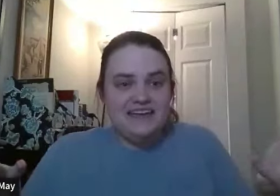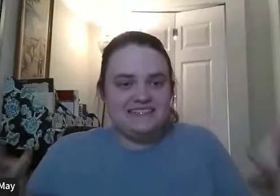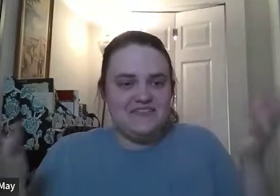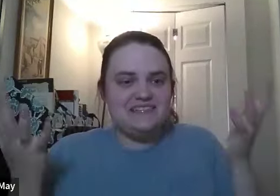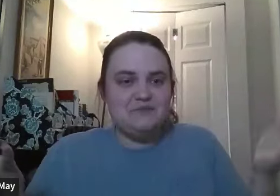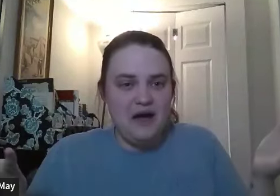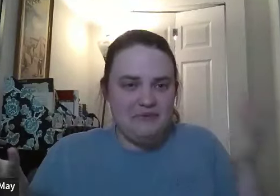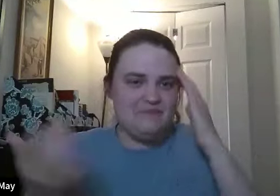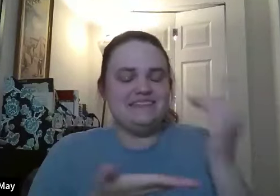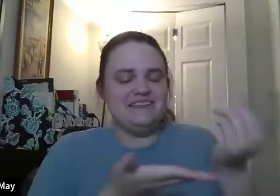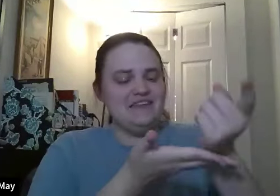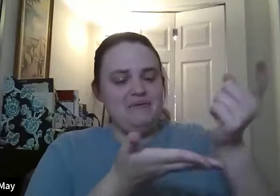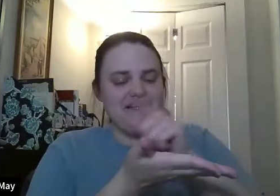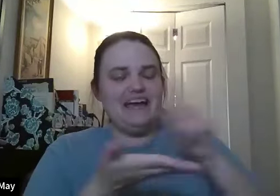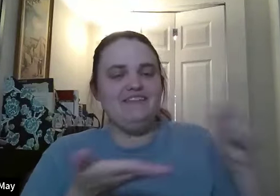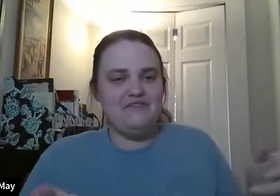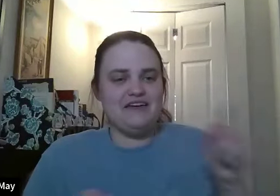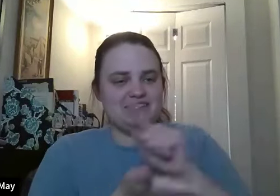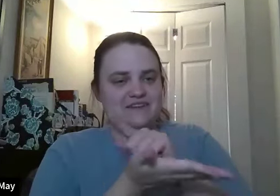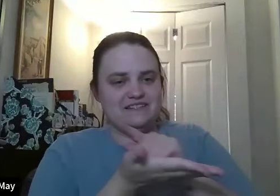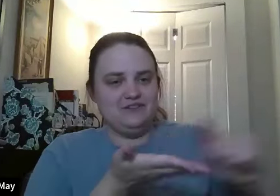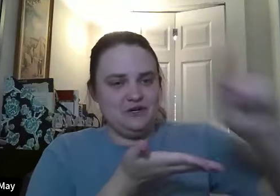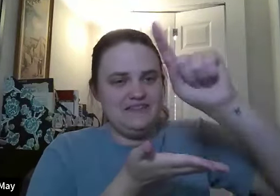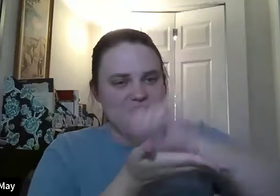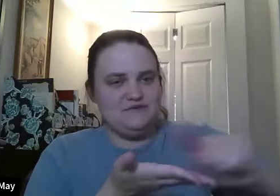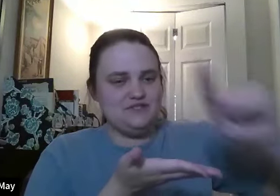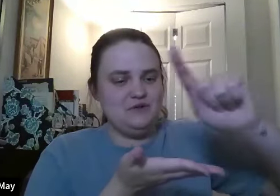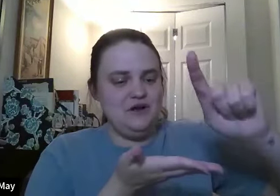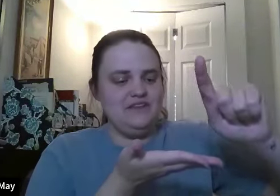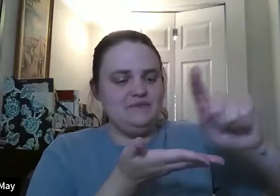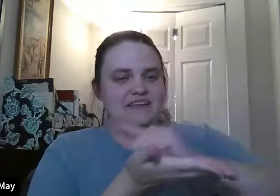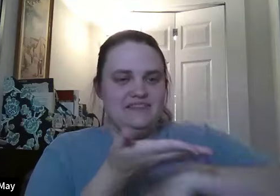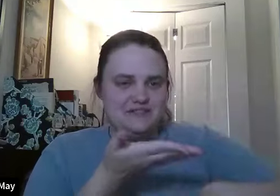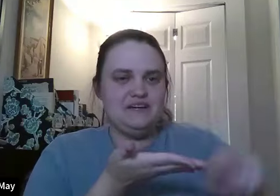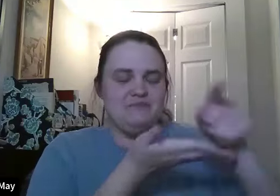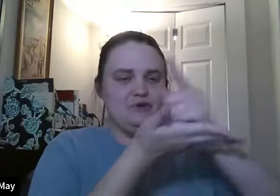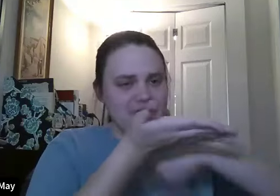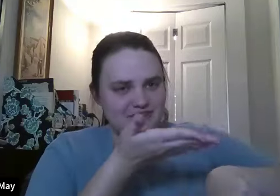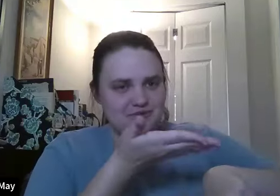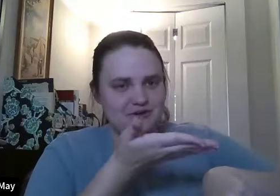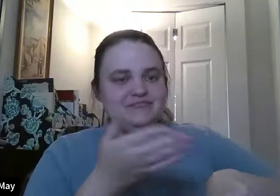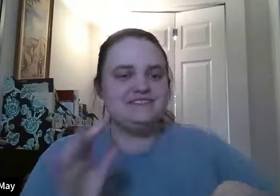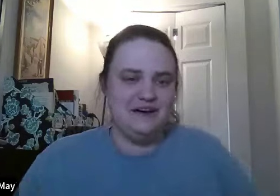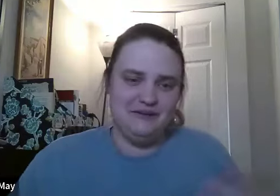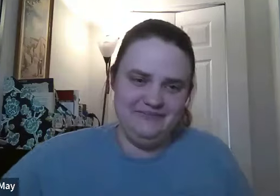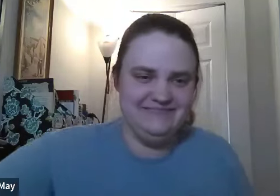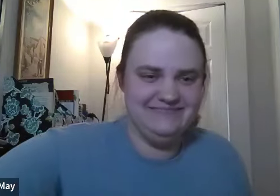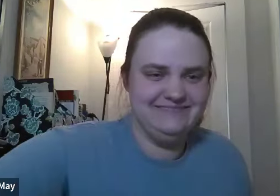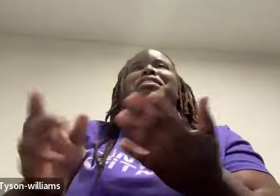does. And that's the problem. It's like that one. I love that. It's the fact of learning this one for so long and then being like, this one came real natural. So because I've